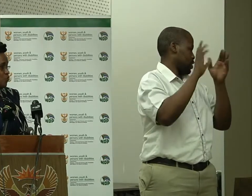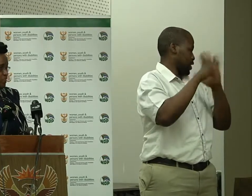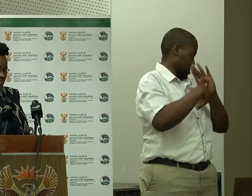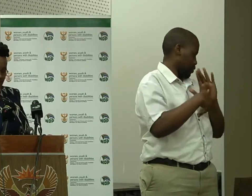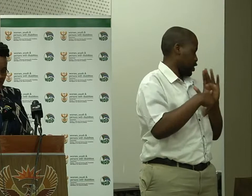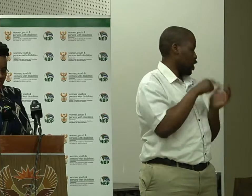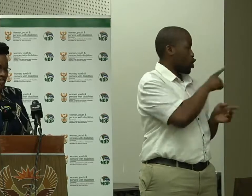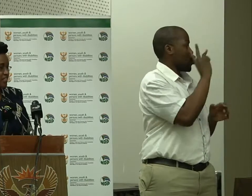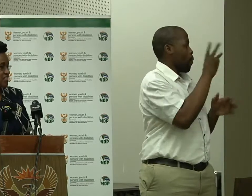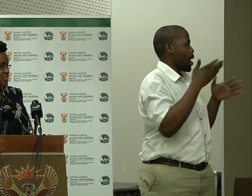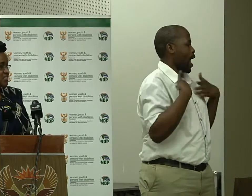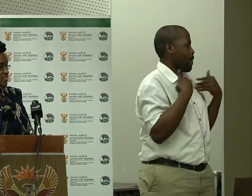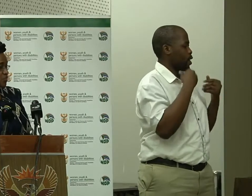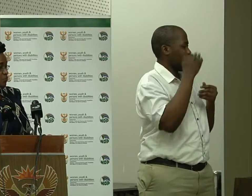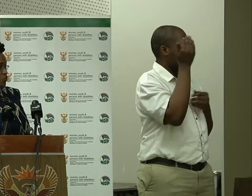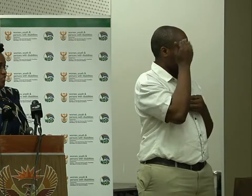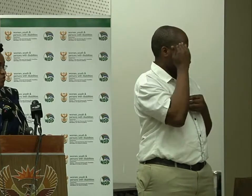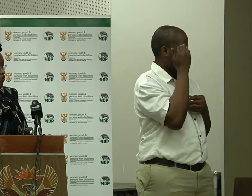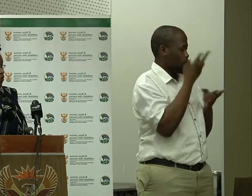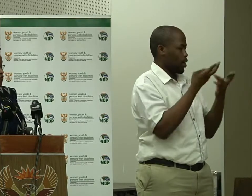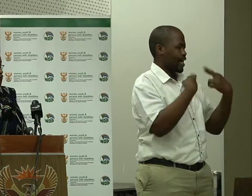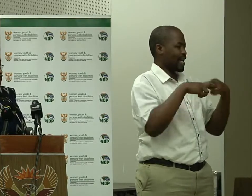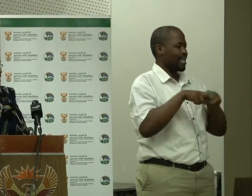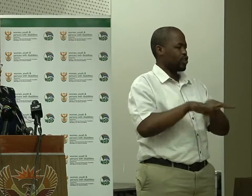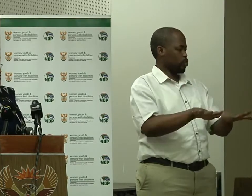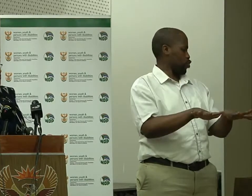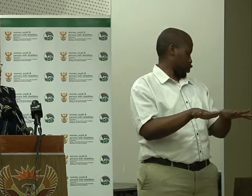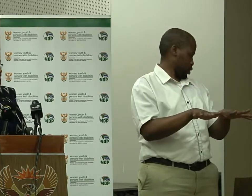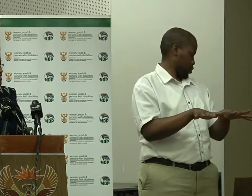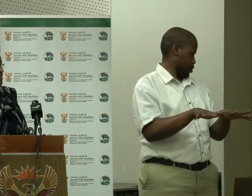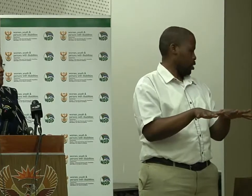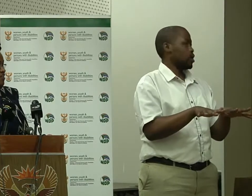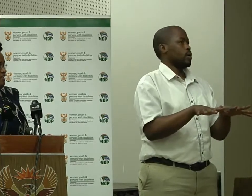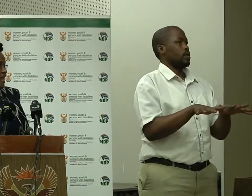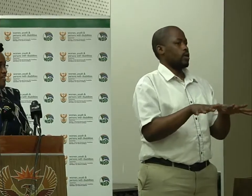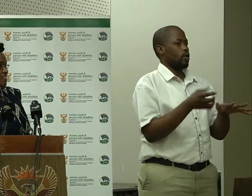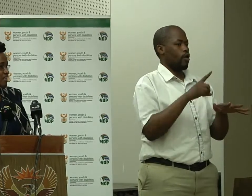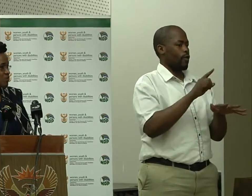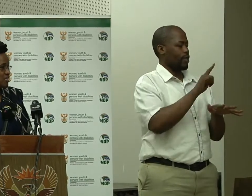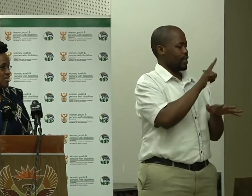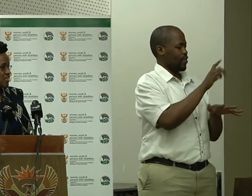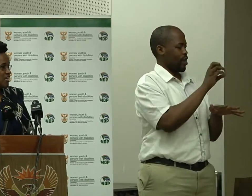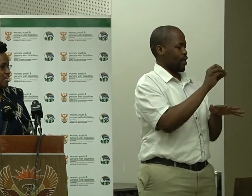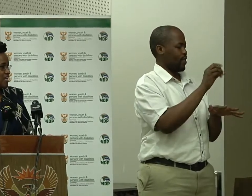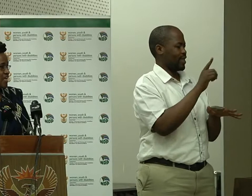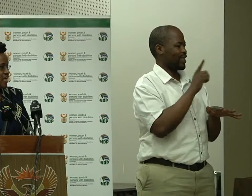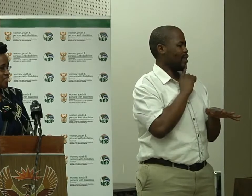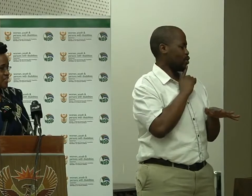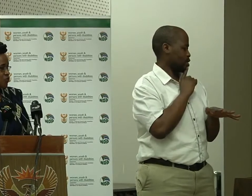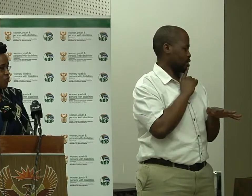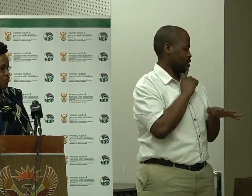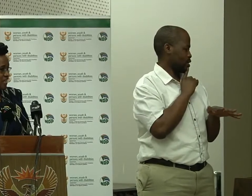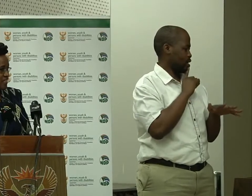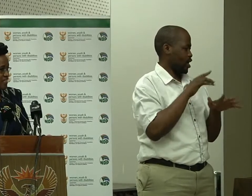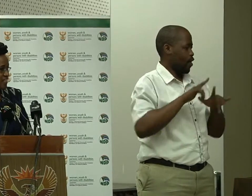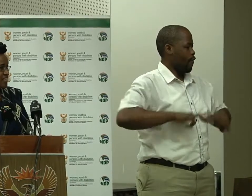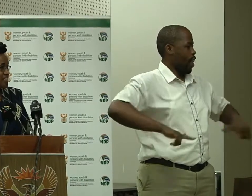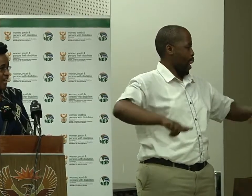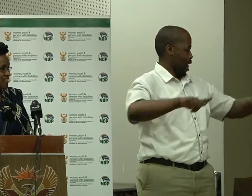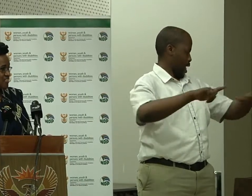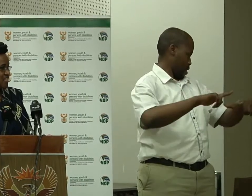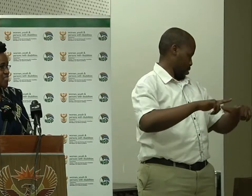happy to know that the redistribution of the 700,000 hectares of